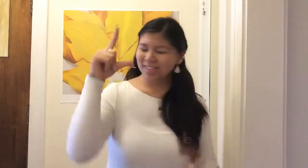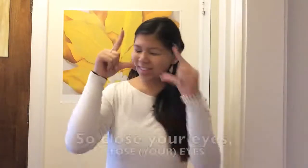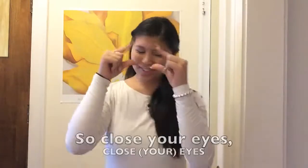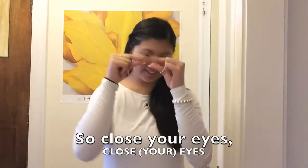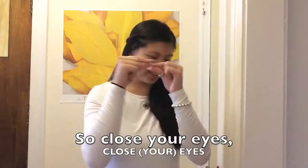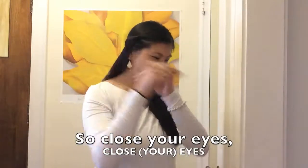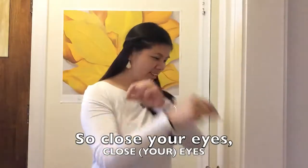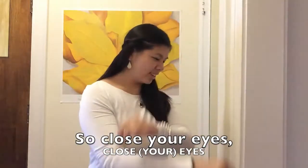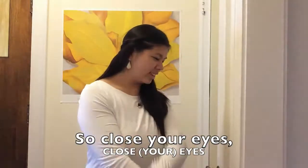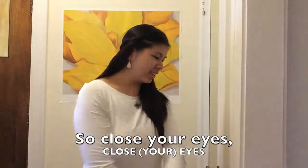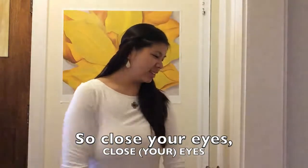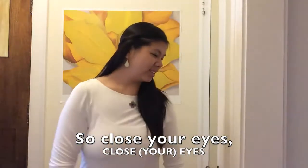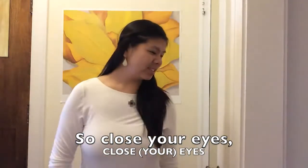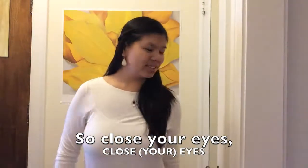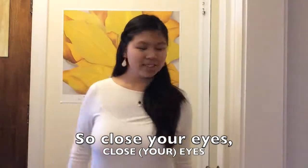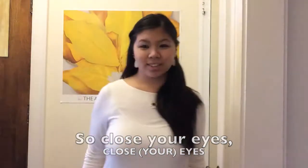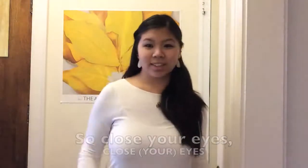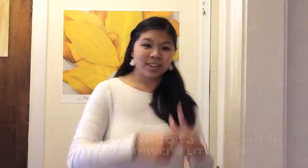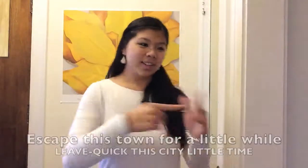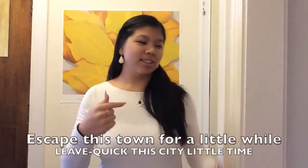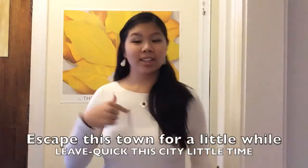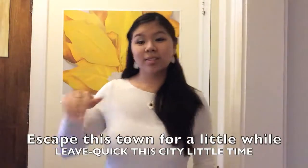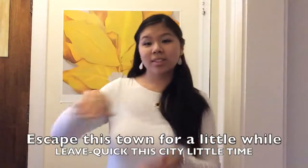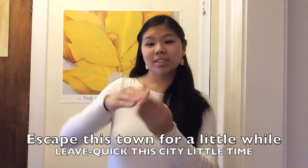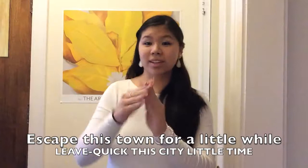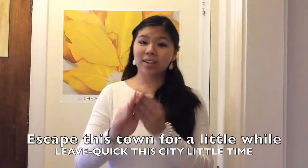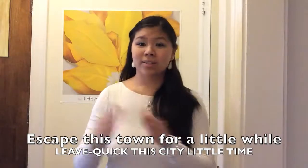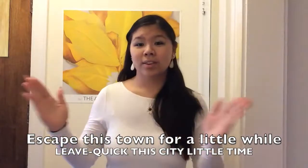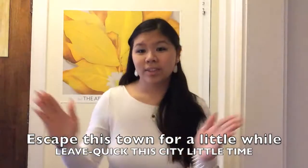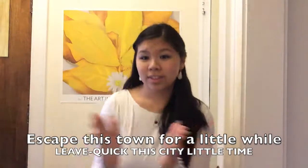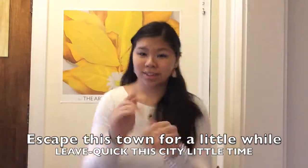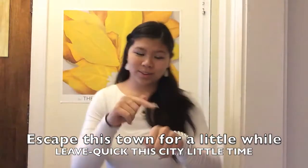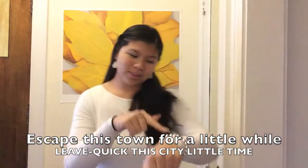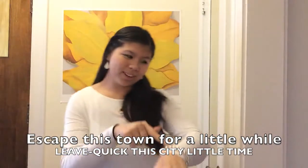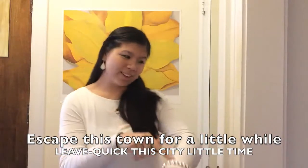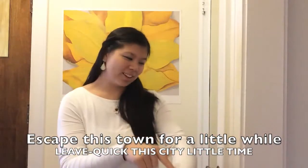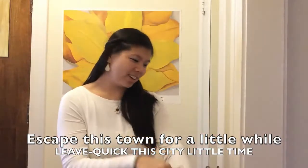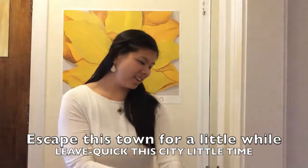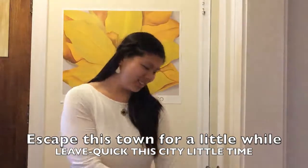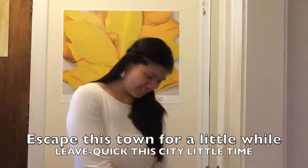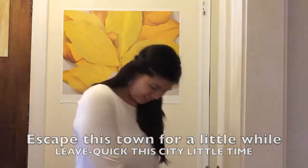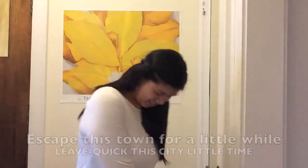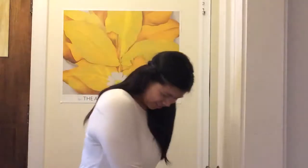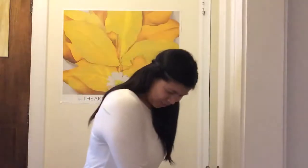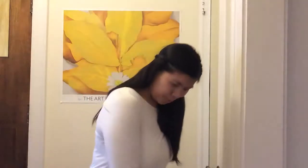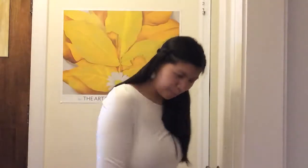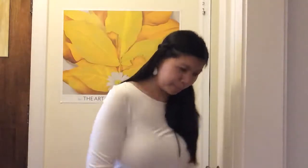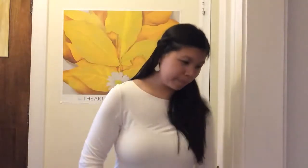So close your eyes Escape this town for a little while Oh,